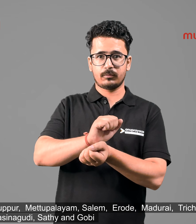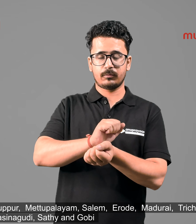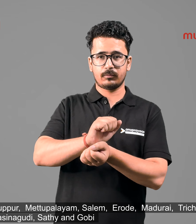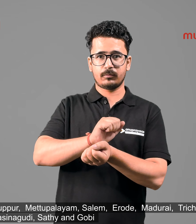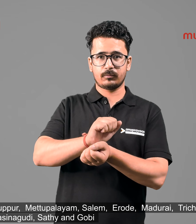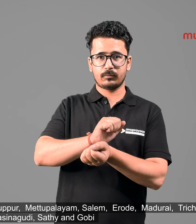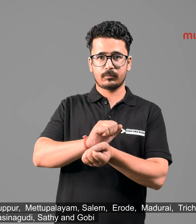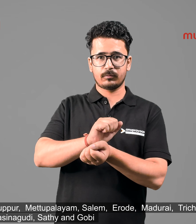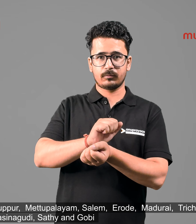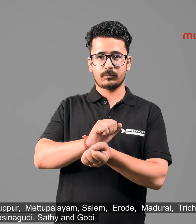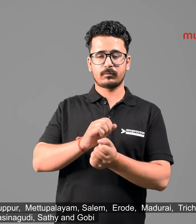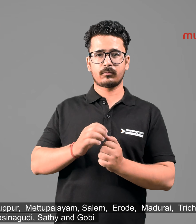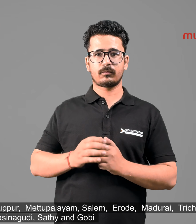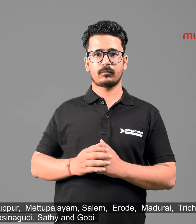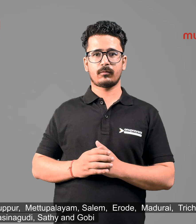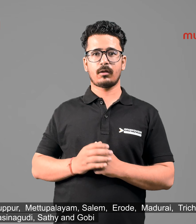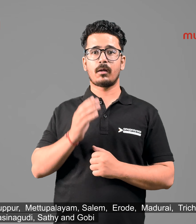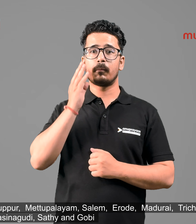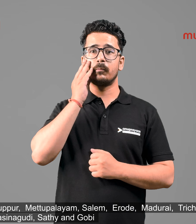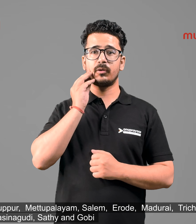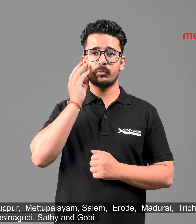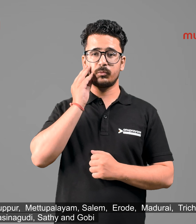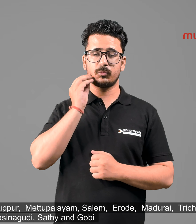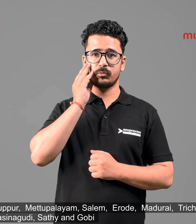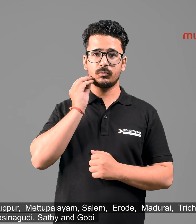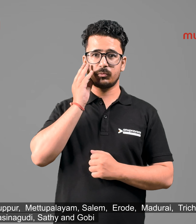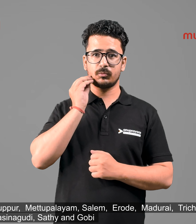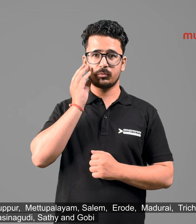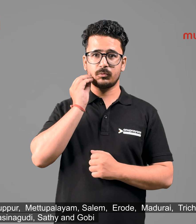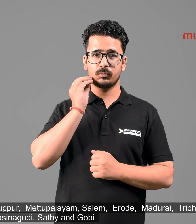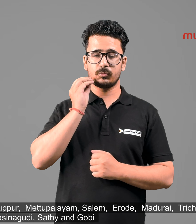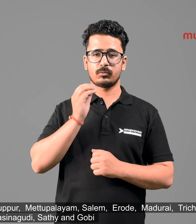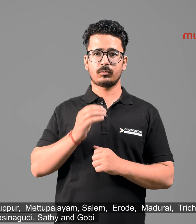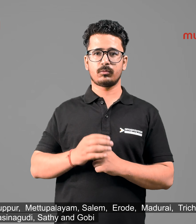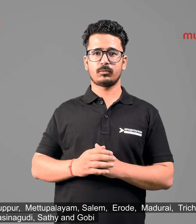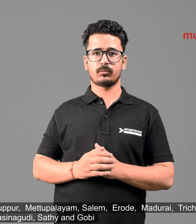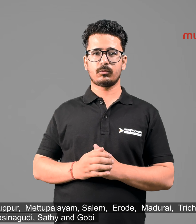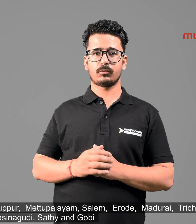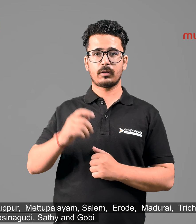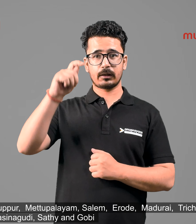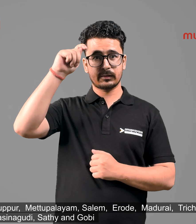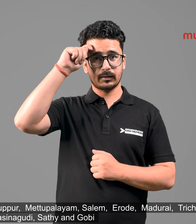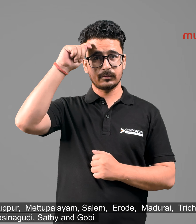Trichy, Masinagudi, Sathy and Gobi.